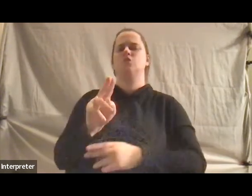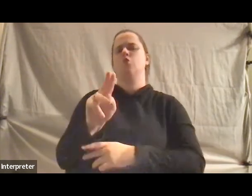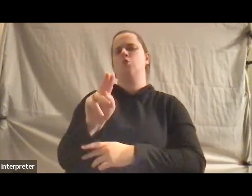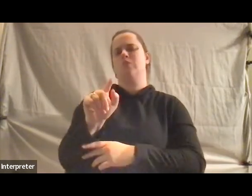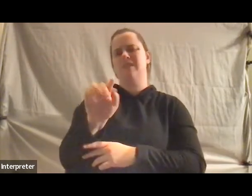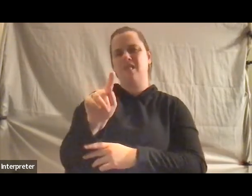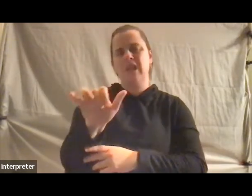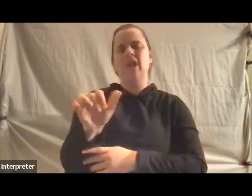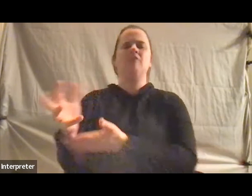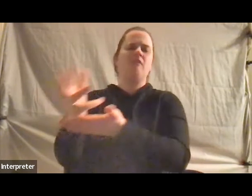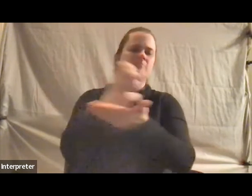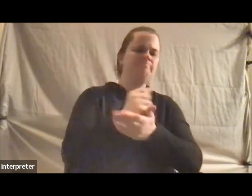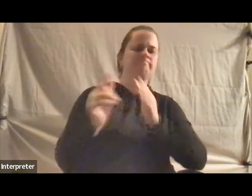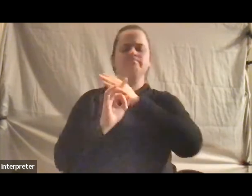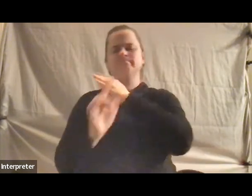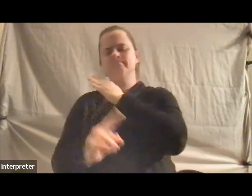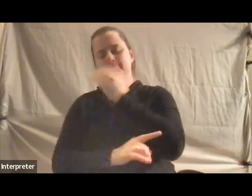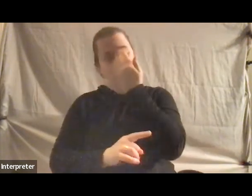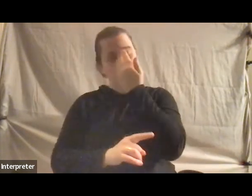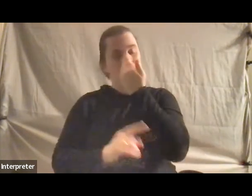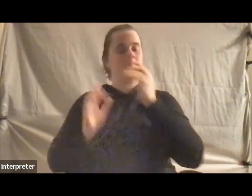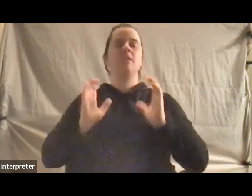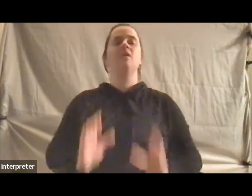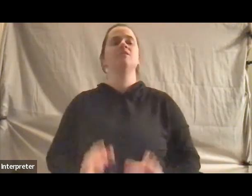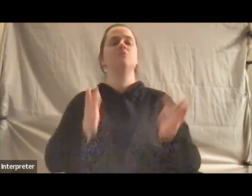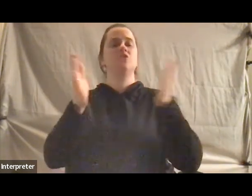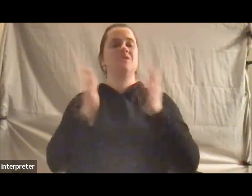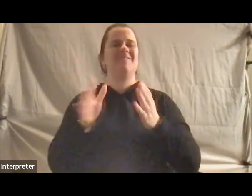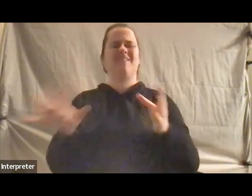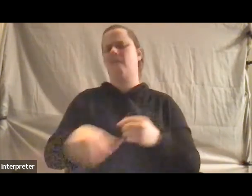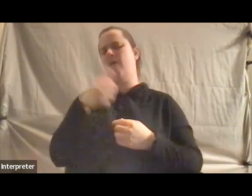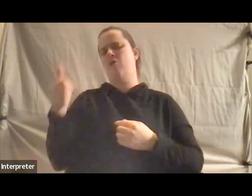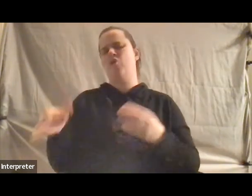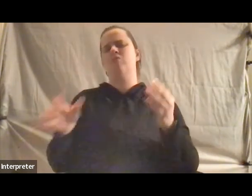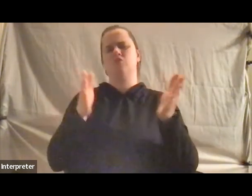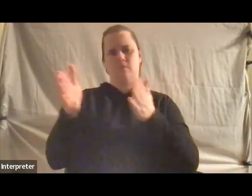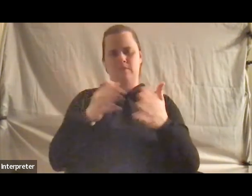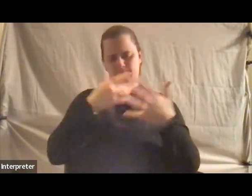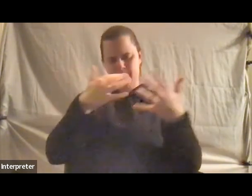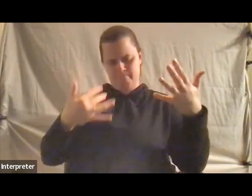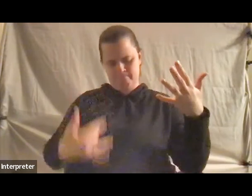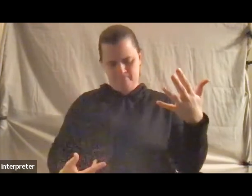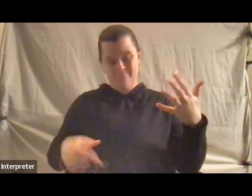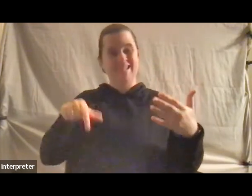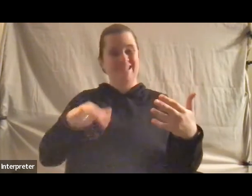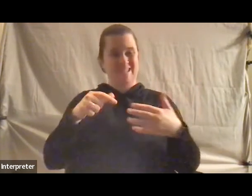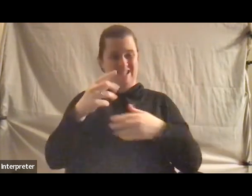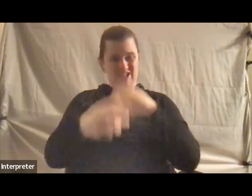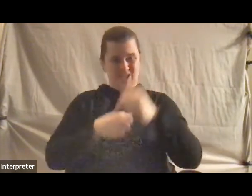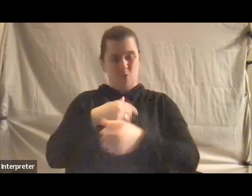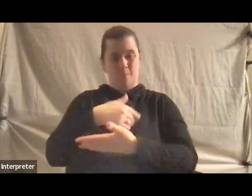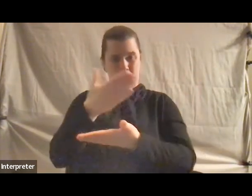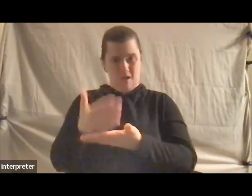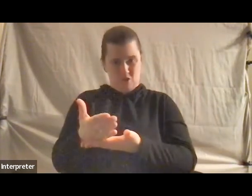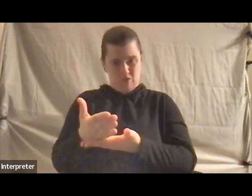garbage collection, customer service counters, and additional services. In this year's budgeting process, we will be